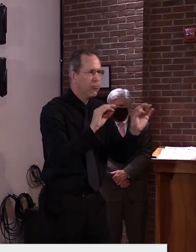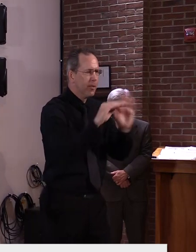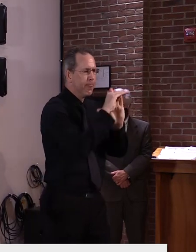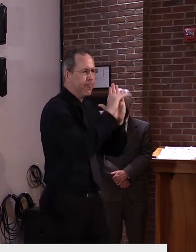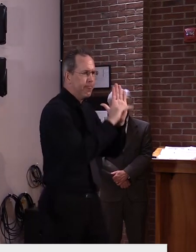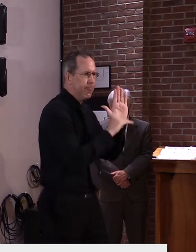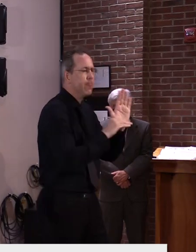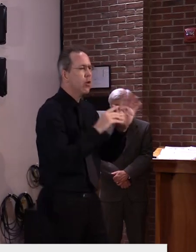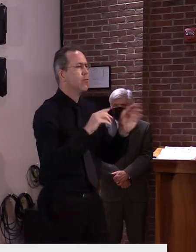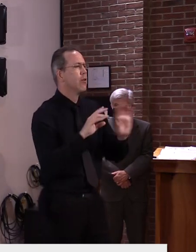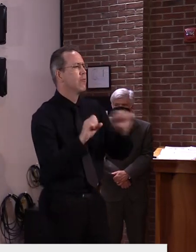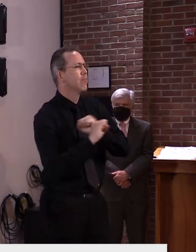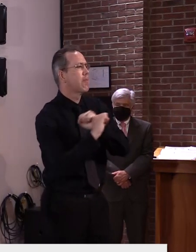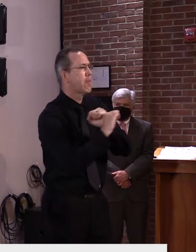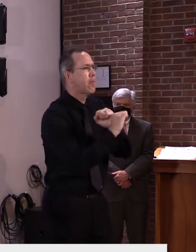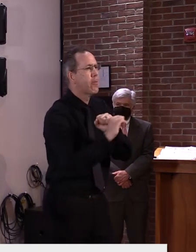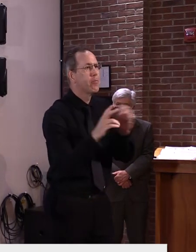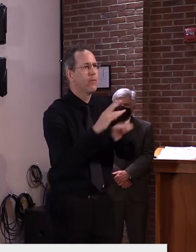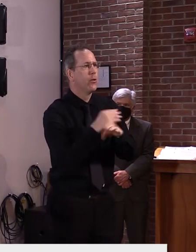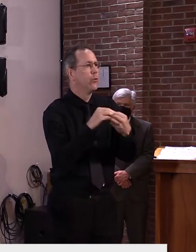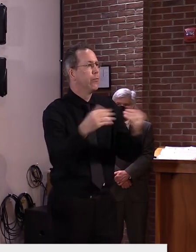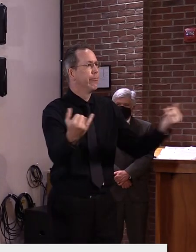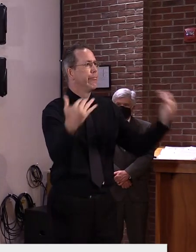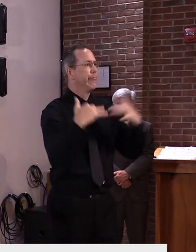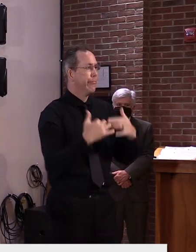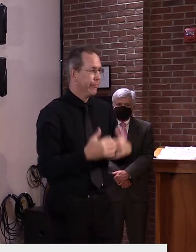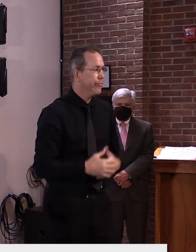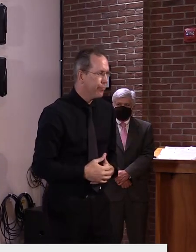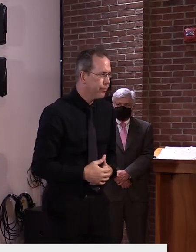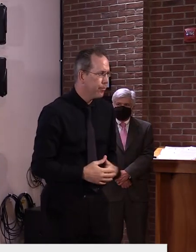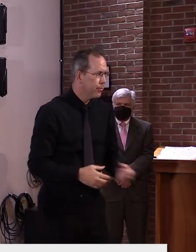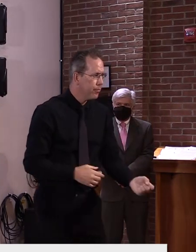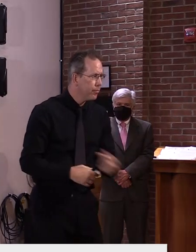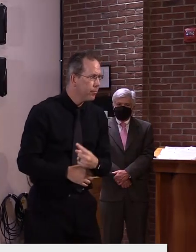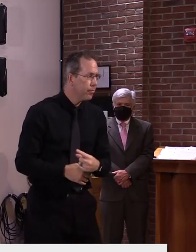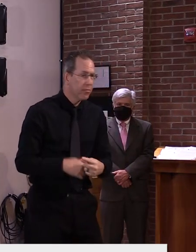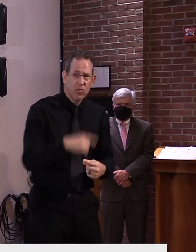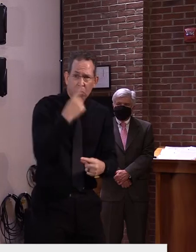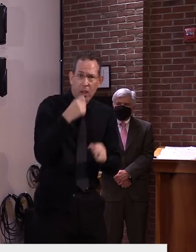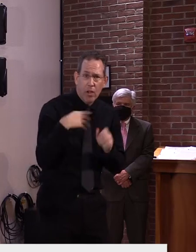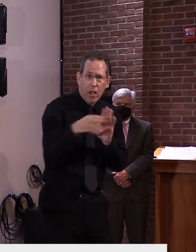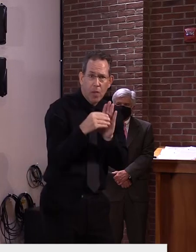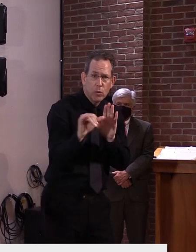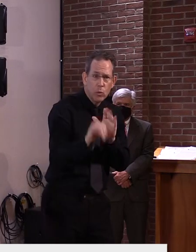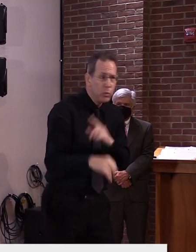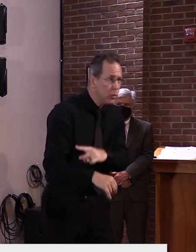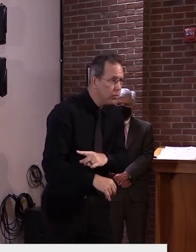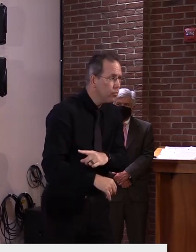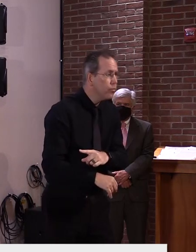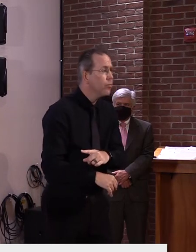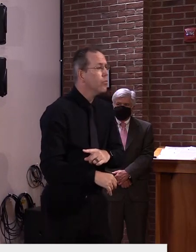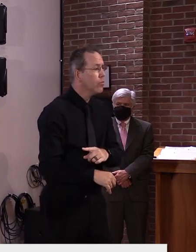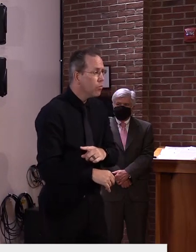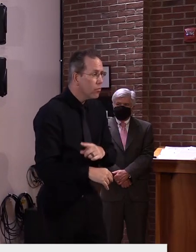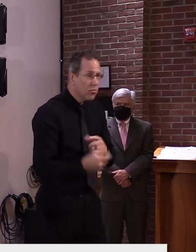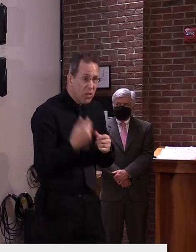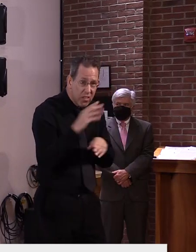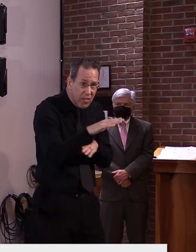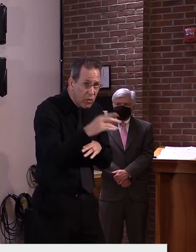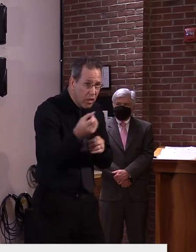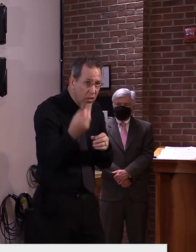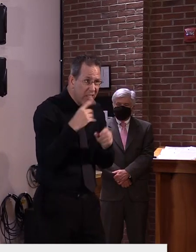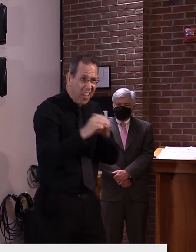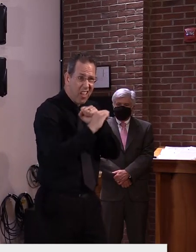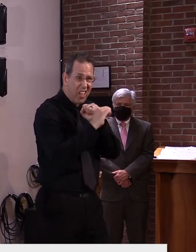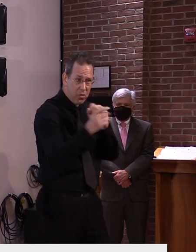we can get that data this afternoon or today sometime? The data that the governor is referring to, you'll see on Friday